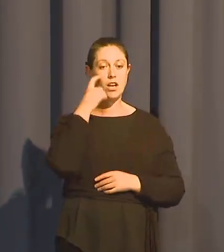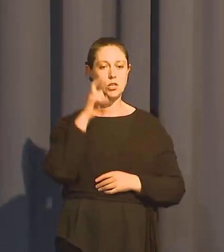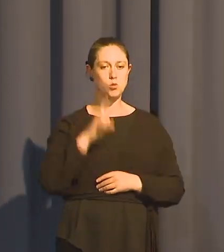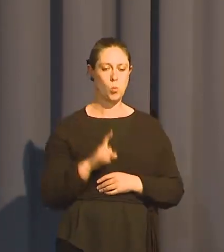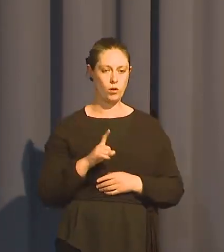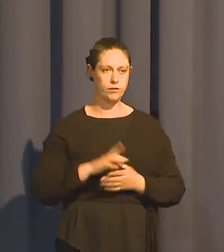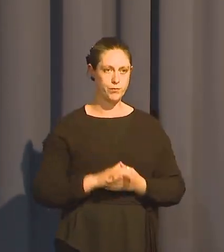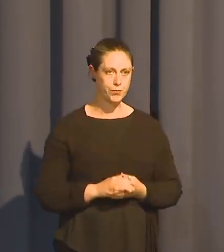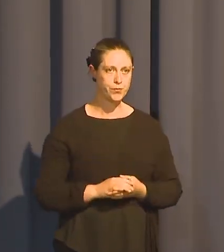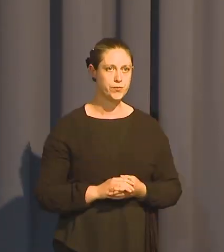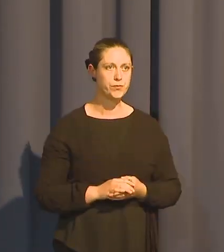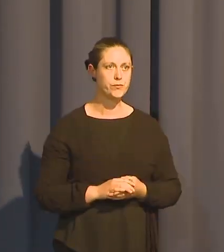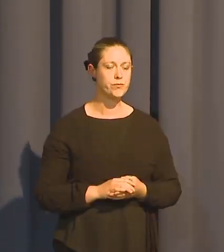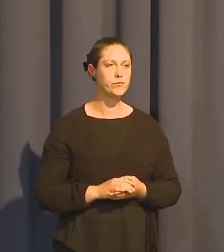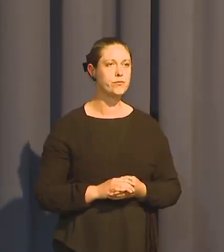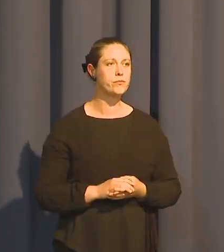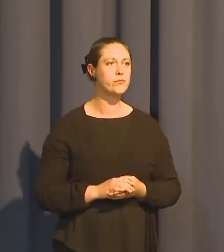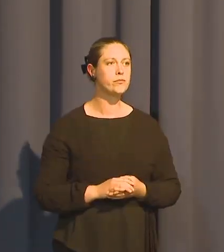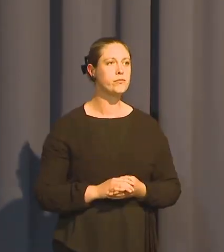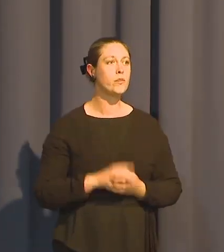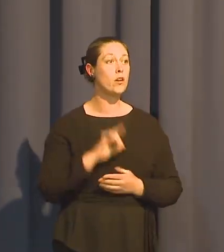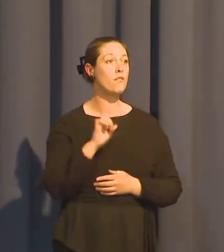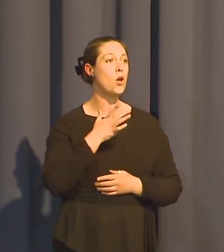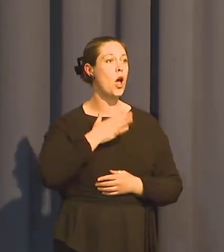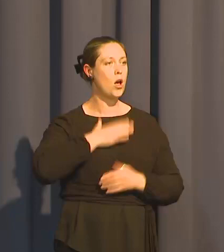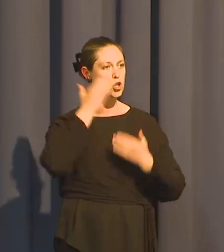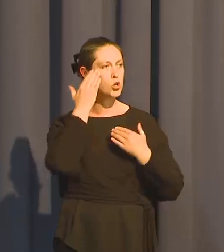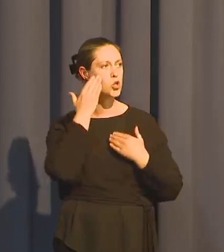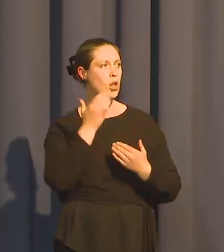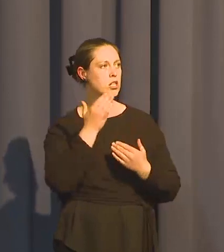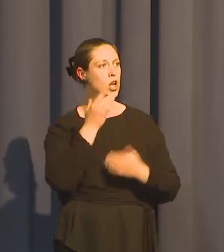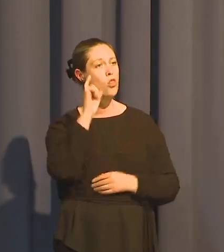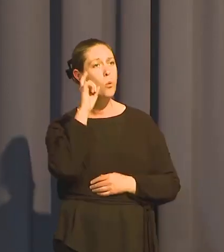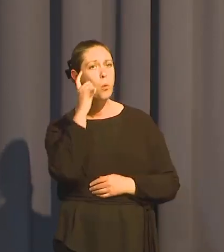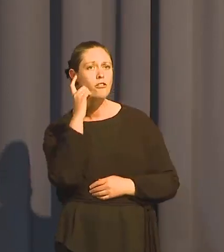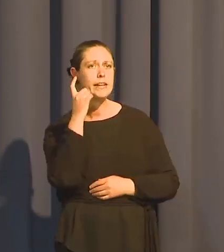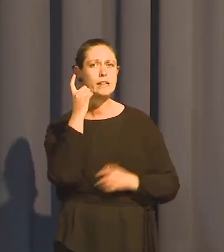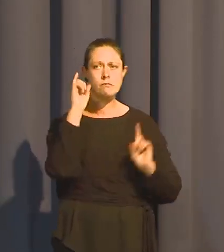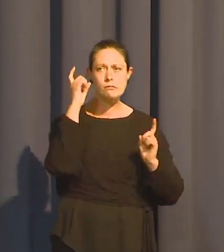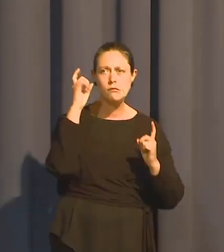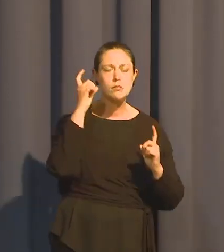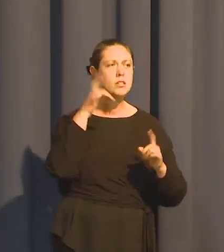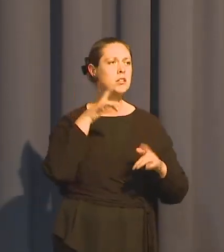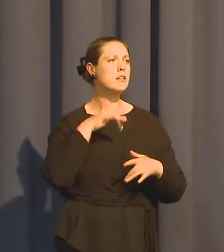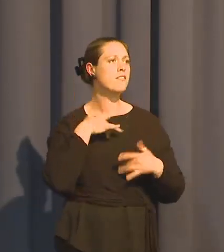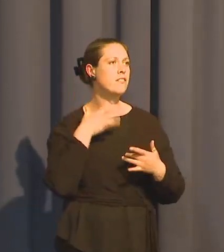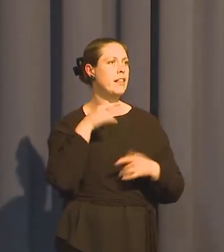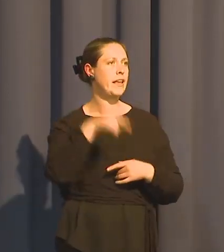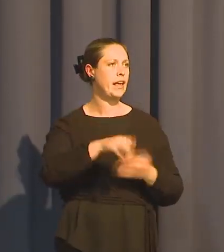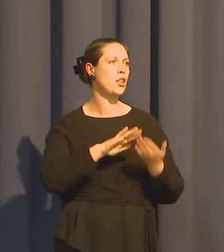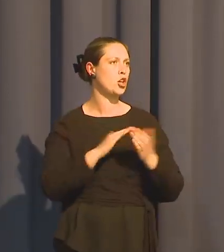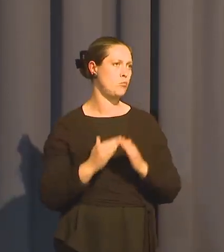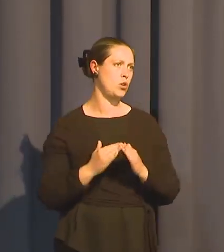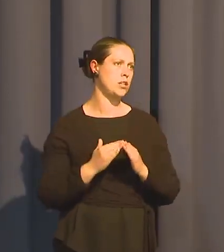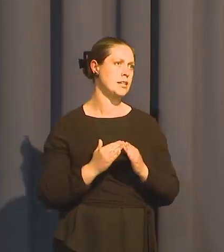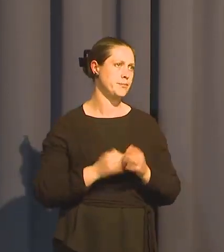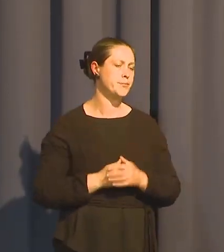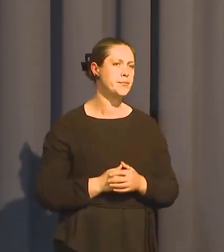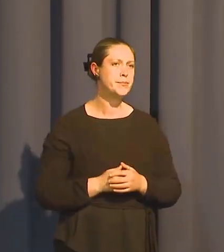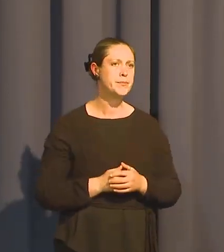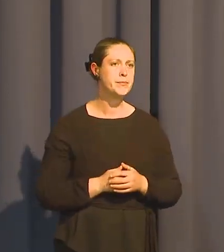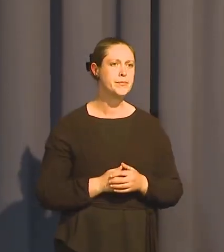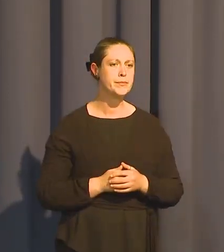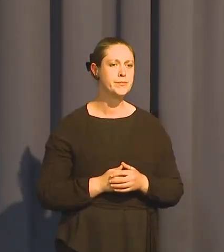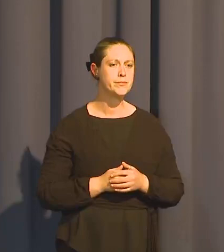tests. But first, I really want to acknowledge the worry and level of concern of people in your communities. And this